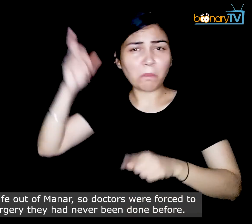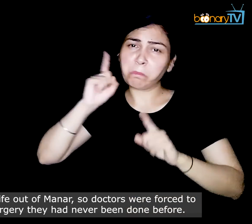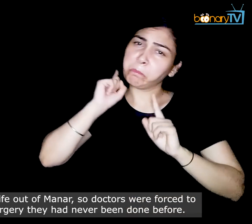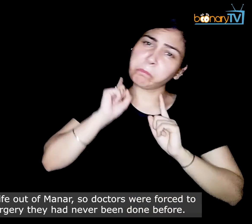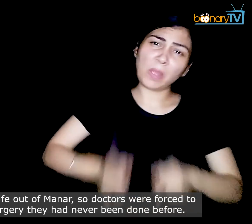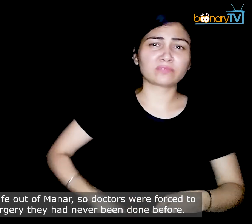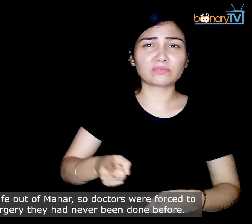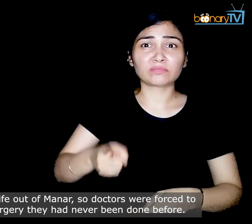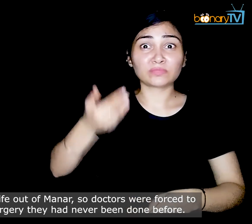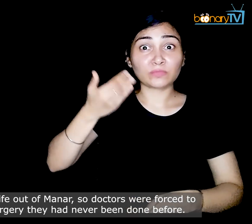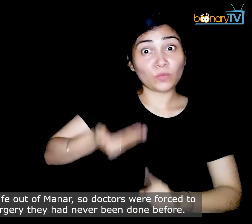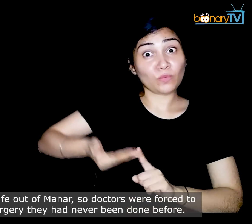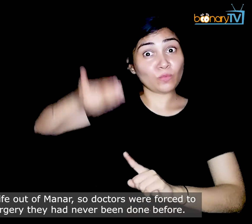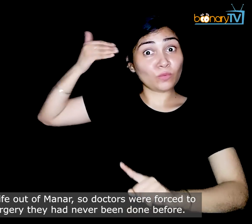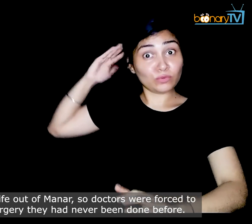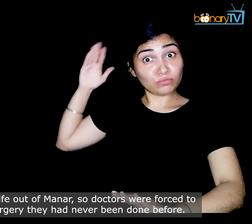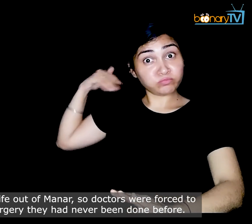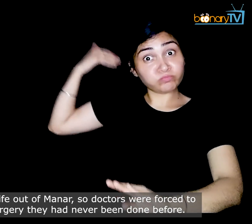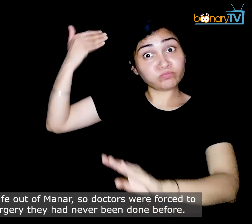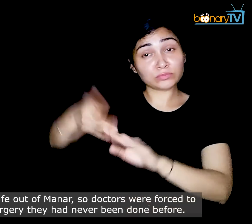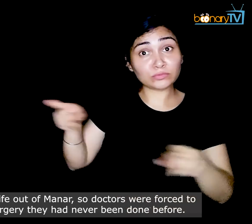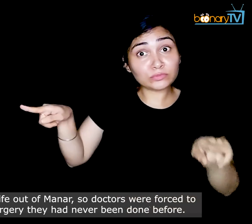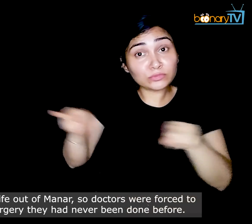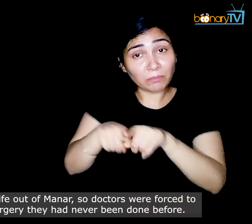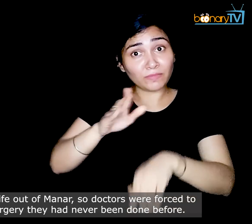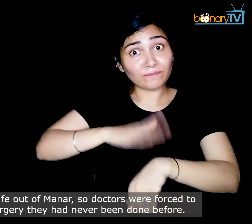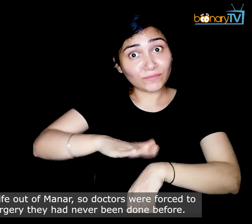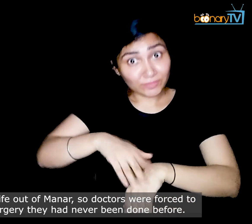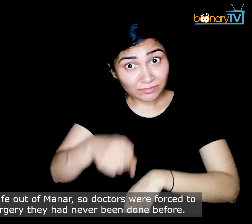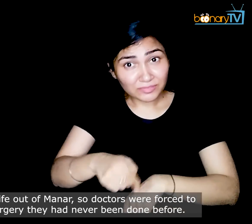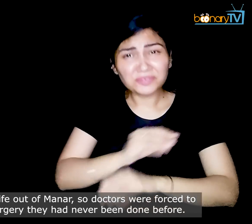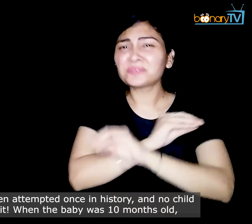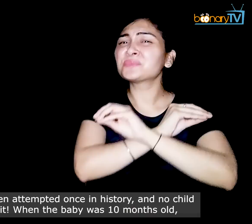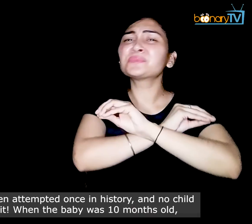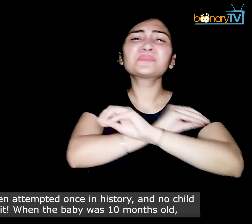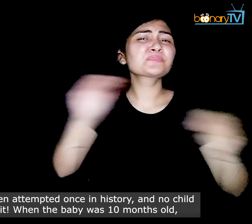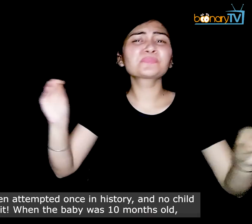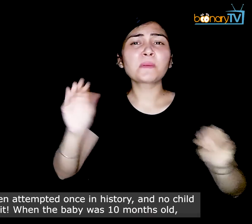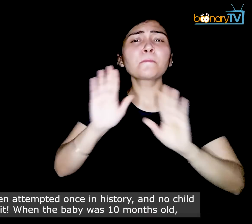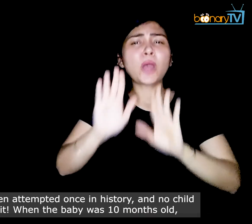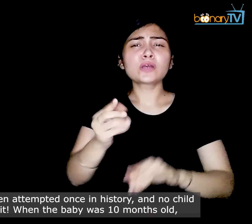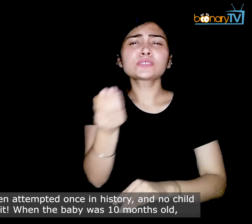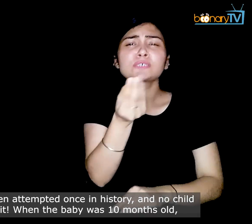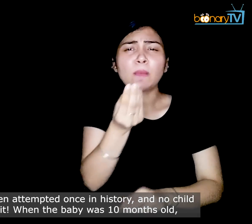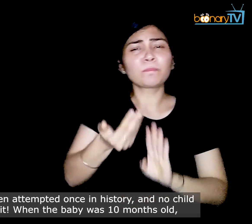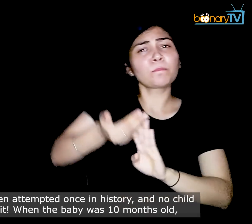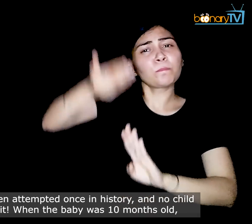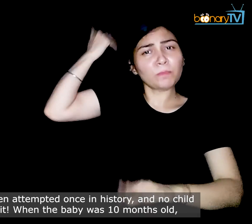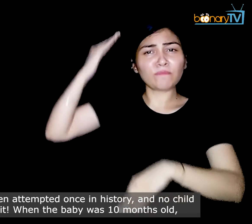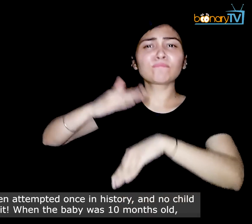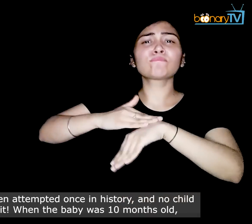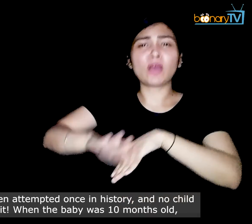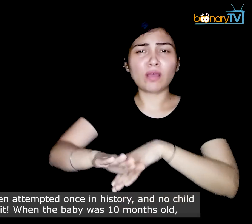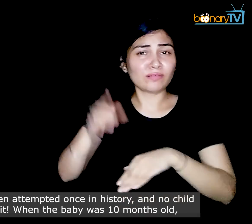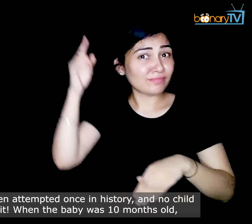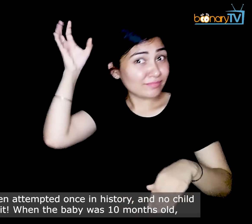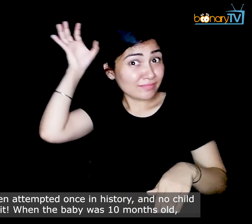radical surgery that had never been done before. In fact, it had only been attempted once